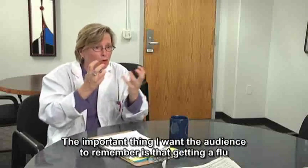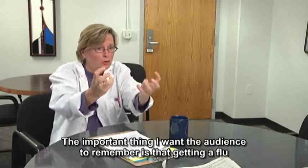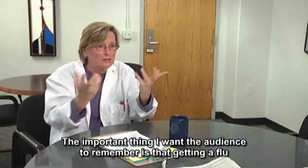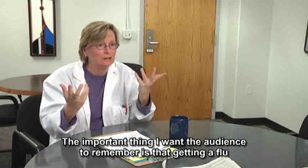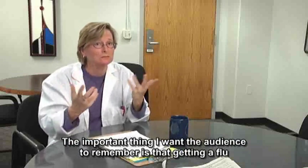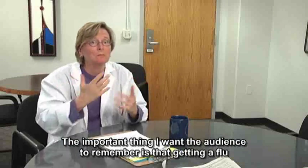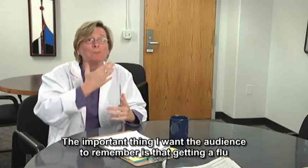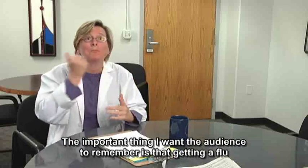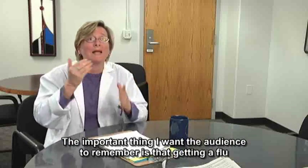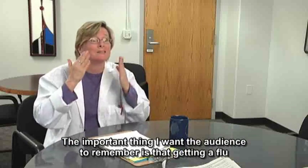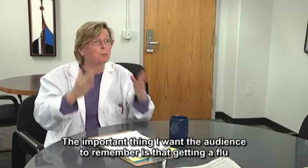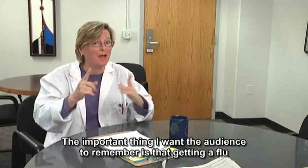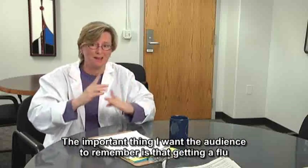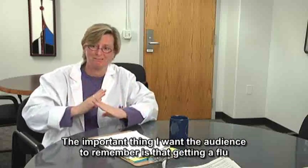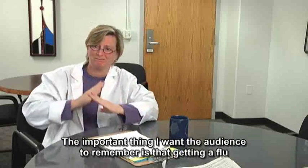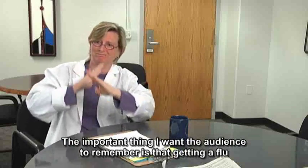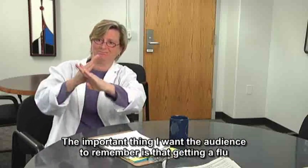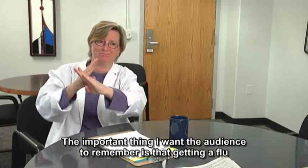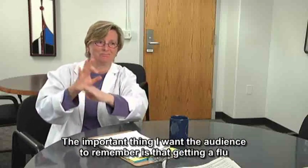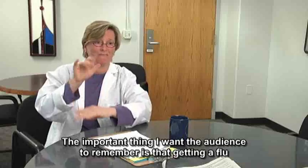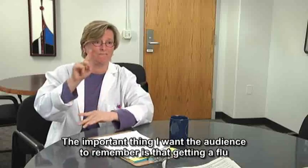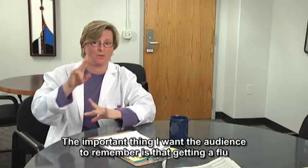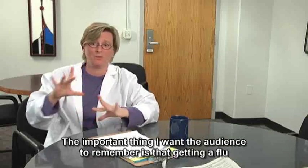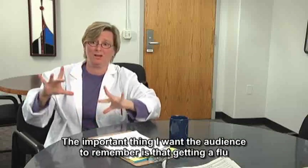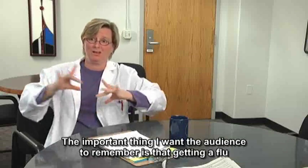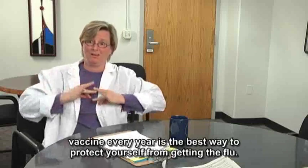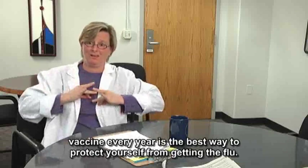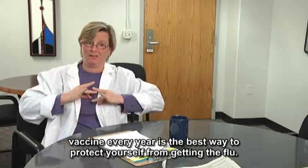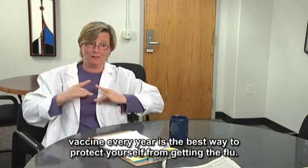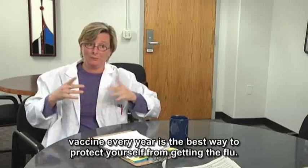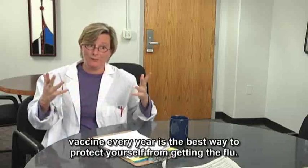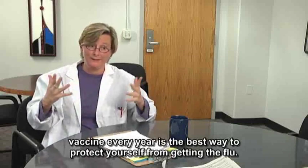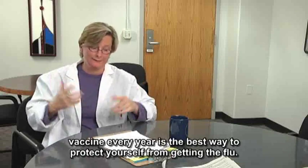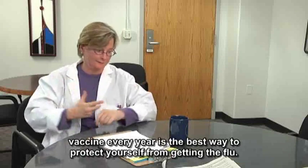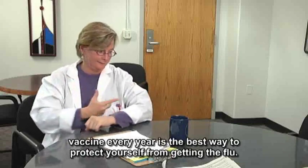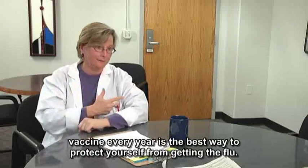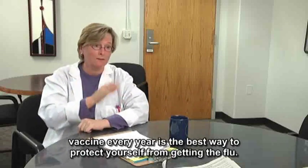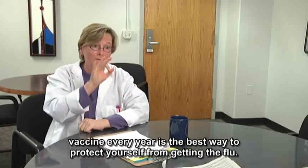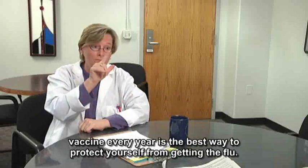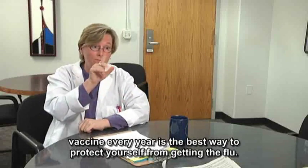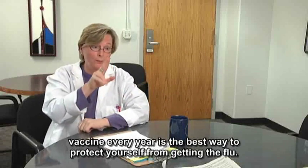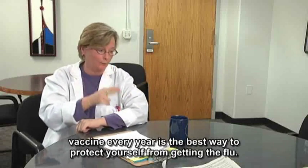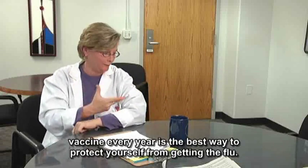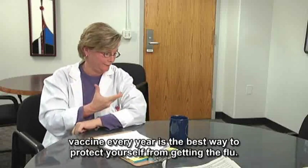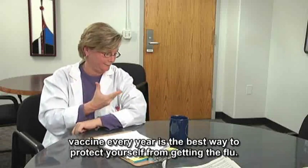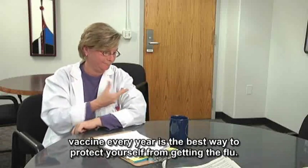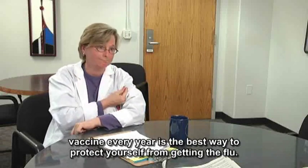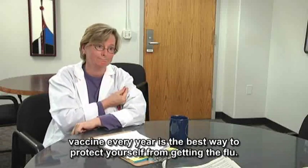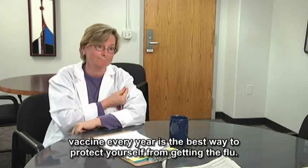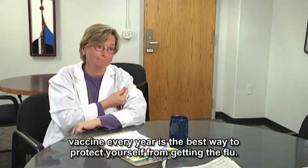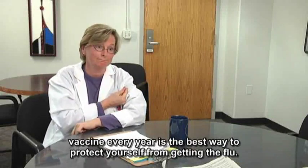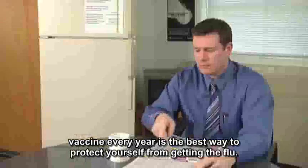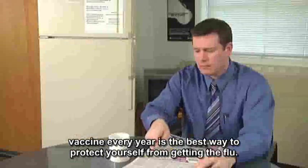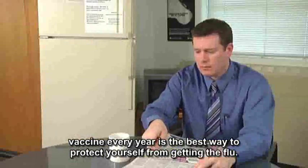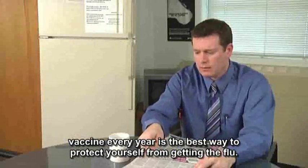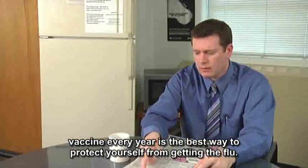remember is that getting a flu vaccine every year is the best way to protect yourself from getting the flu. The